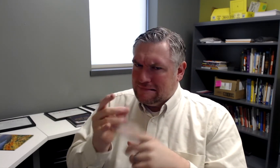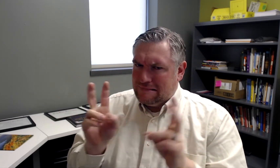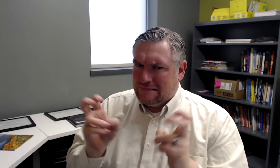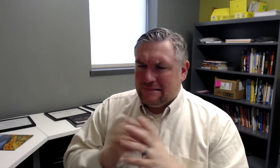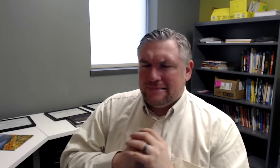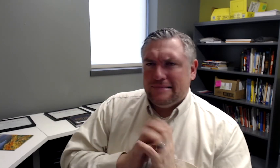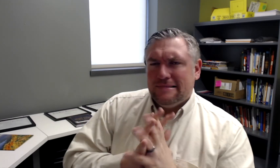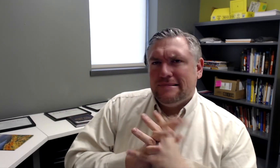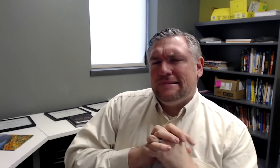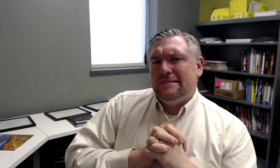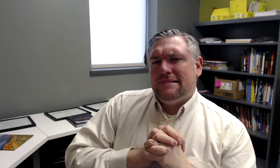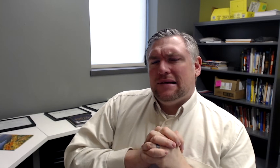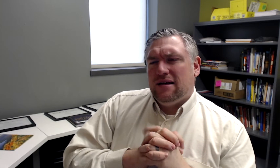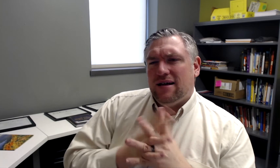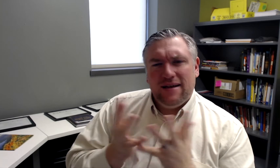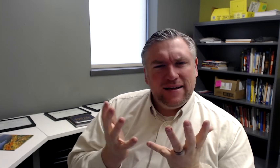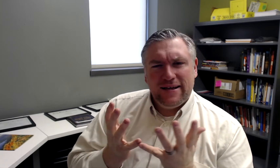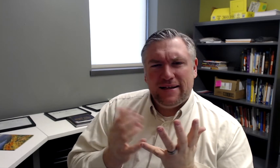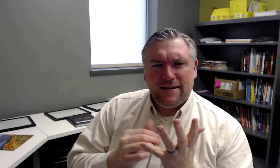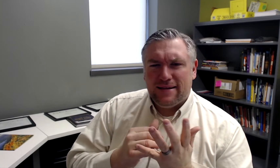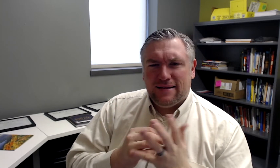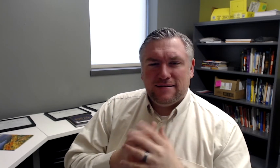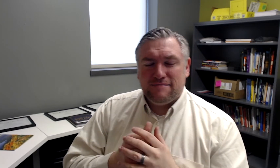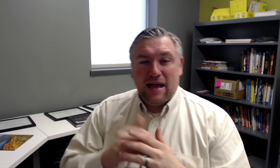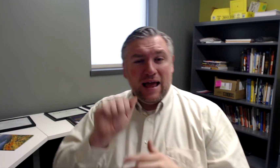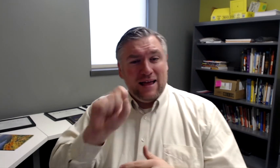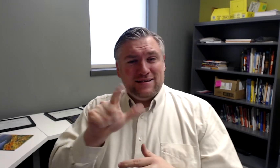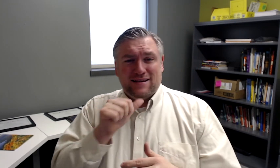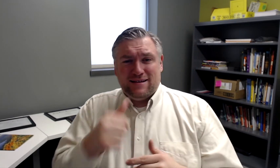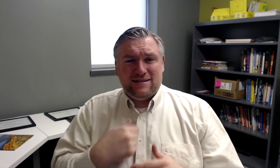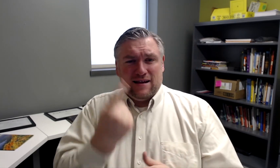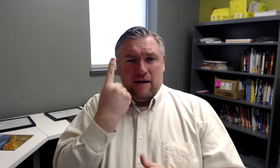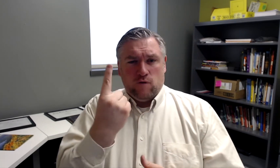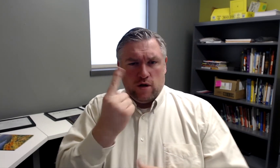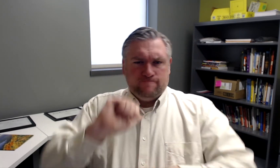And signed vocabulary for science is interesting.